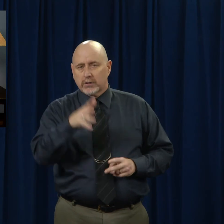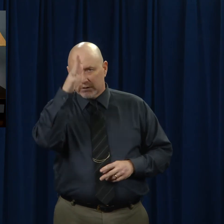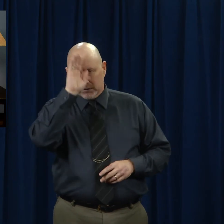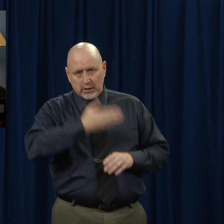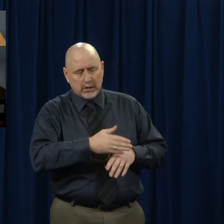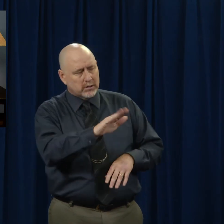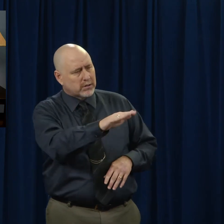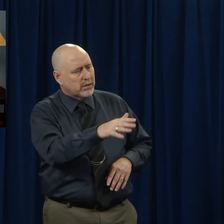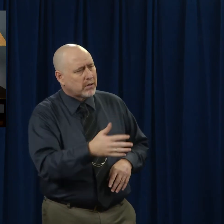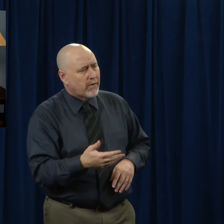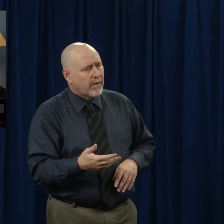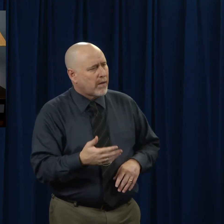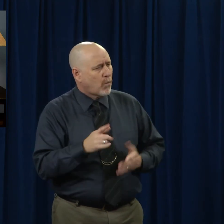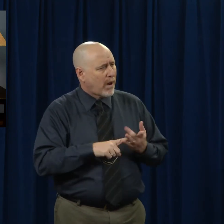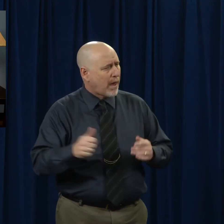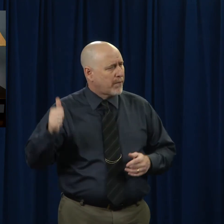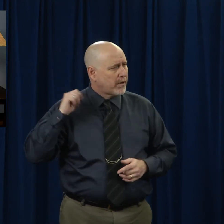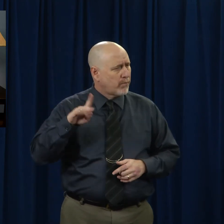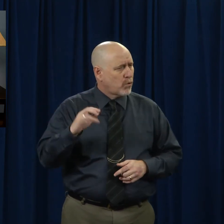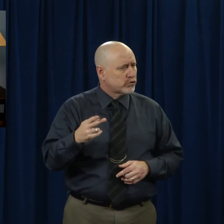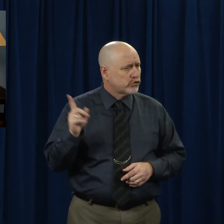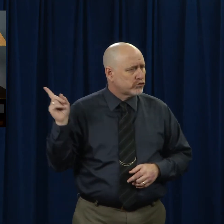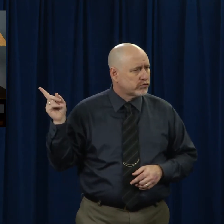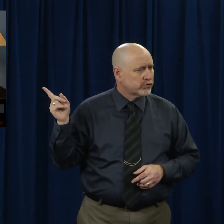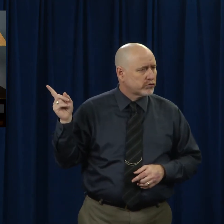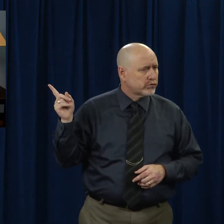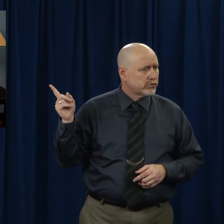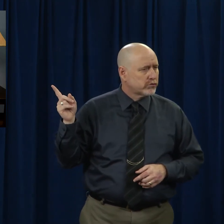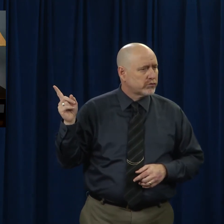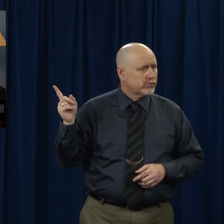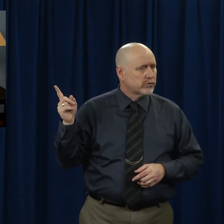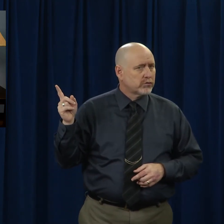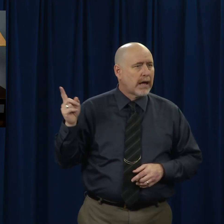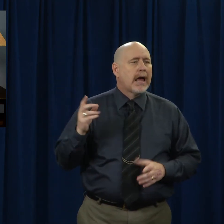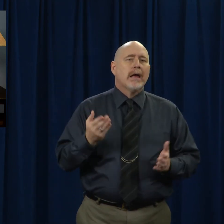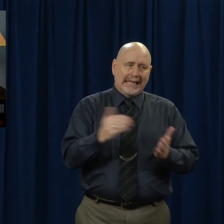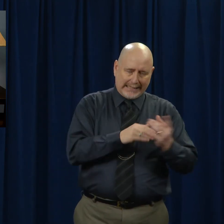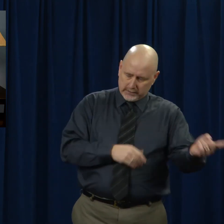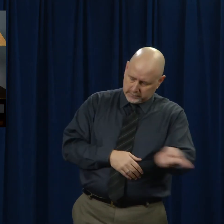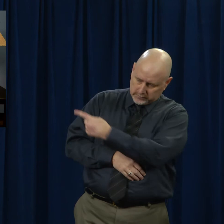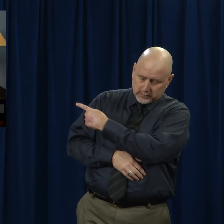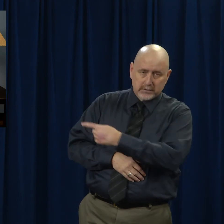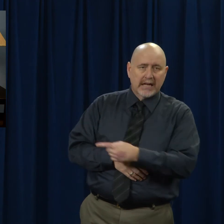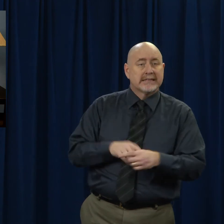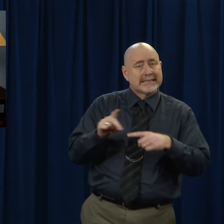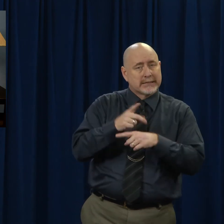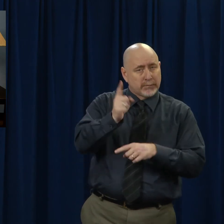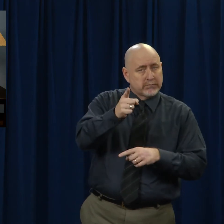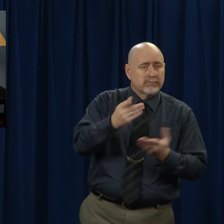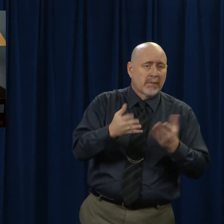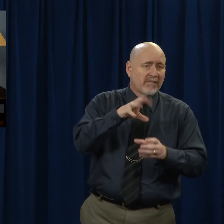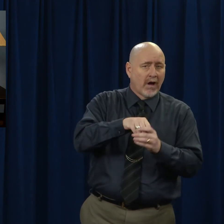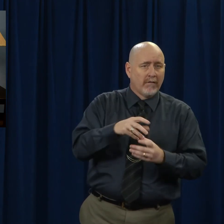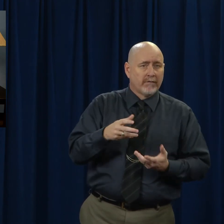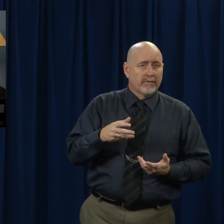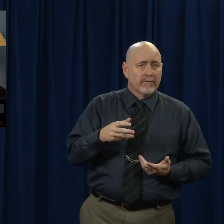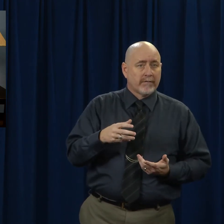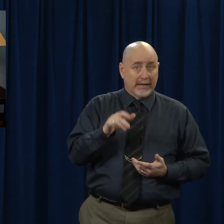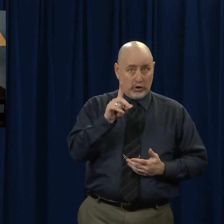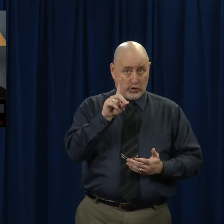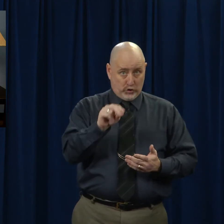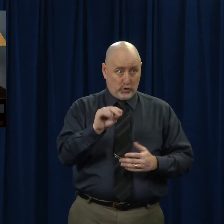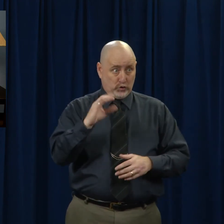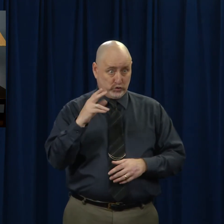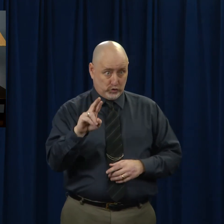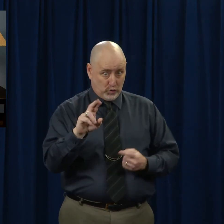go and you say, what happened about the porch? And then you make him do it again, and maybe some discipline would be involved in there. If you